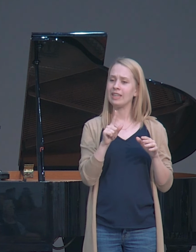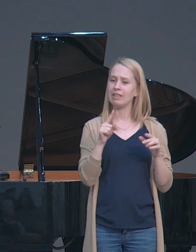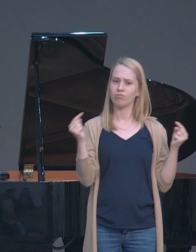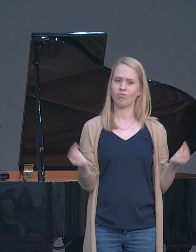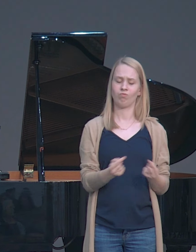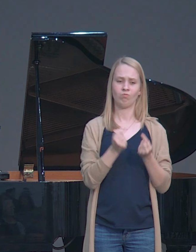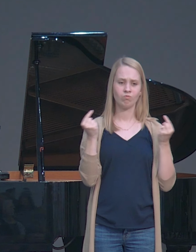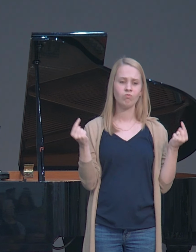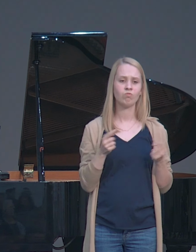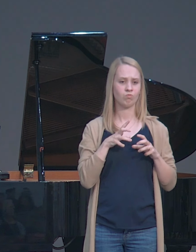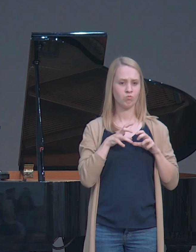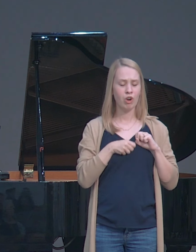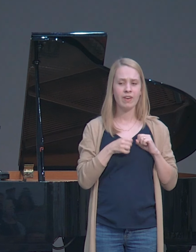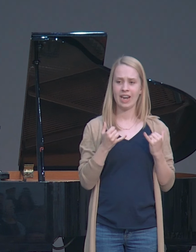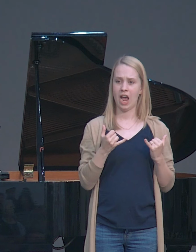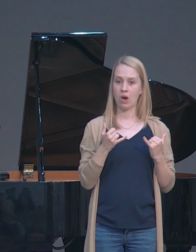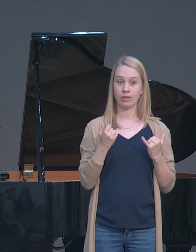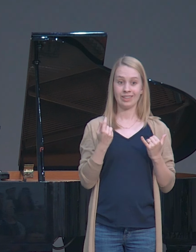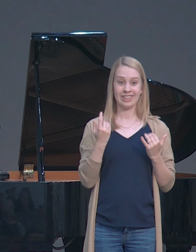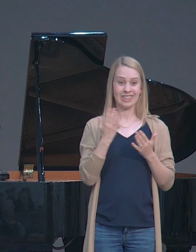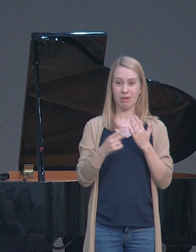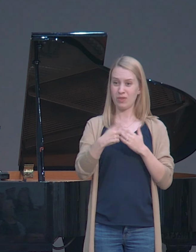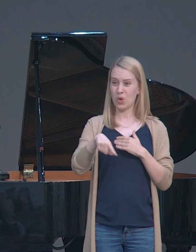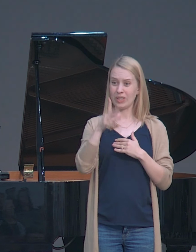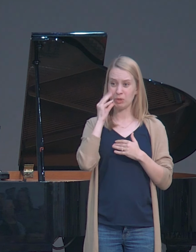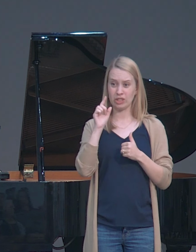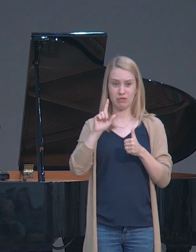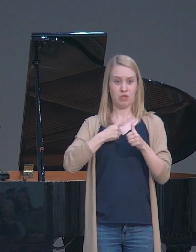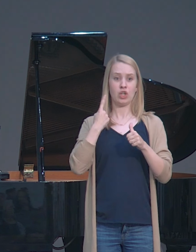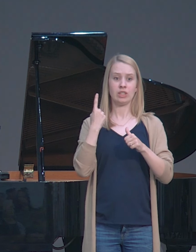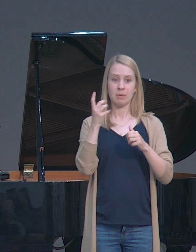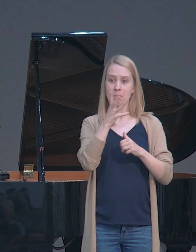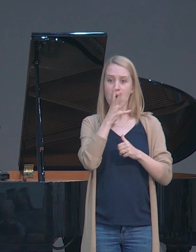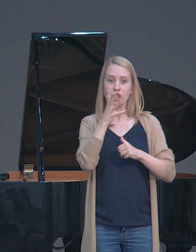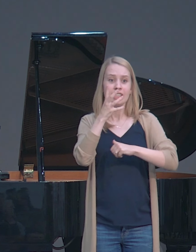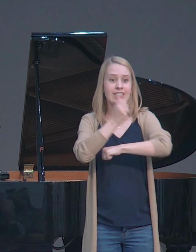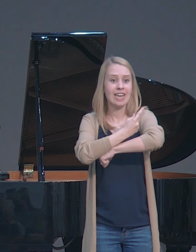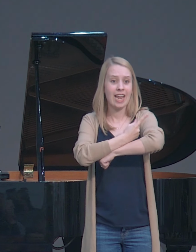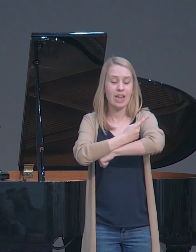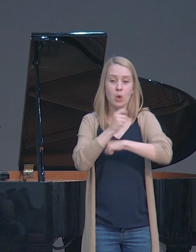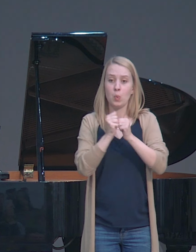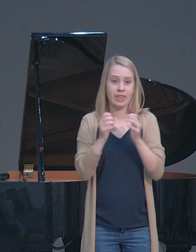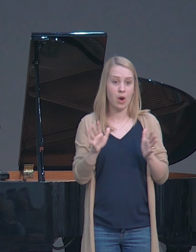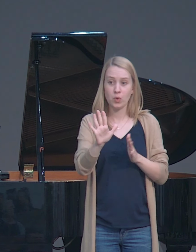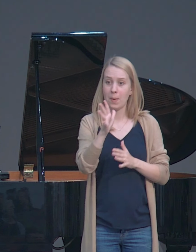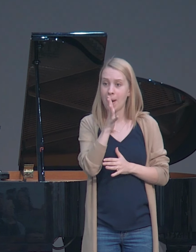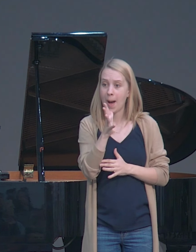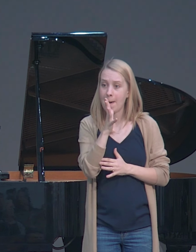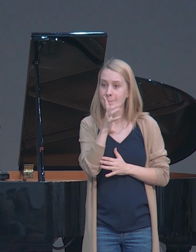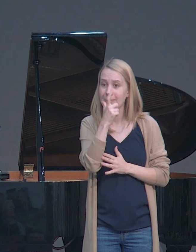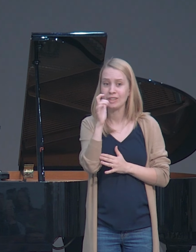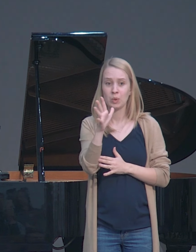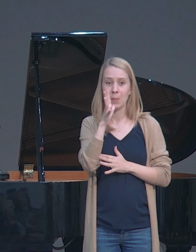Some of you are experiencing the first Mother's Day without your mother. Some of you are reminded of a mother passed away.